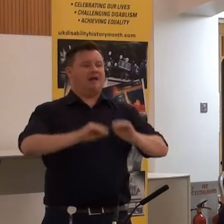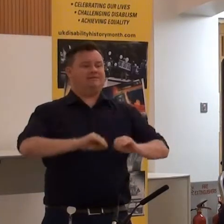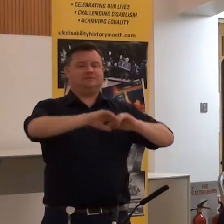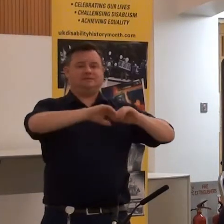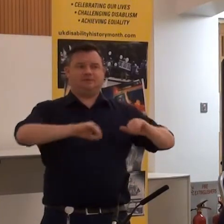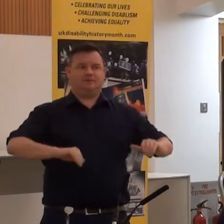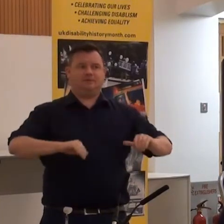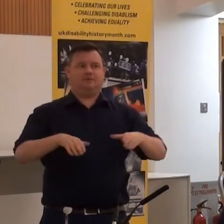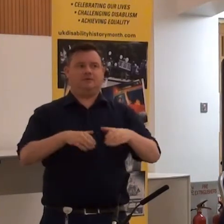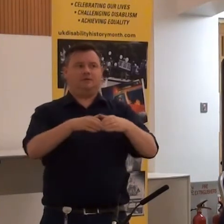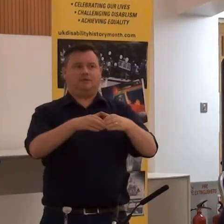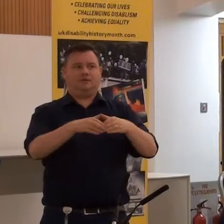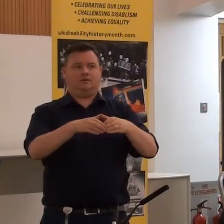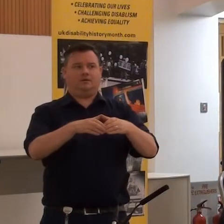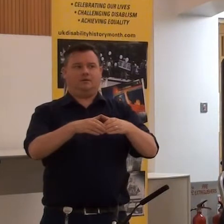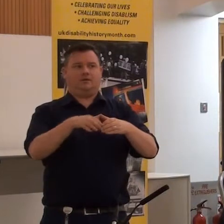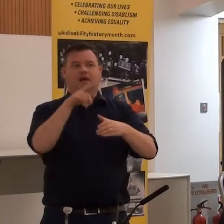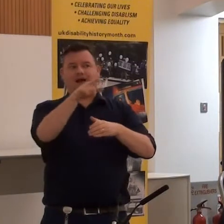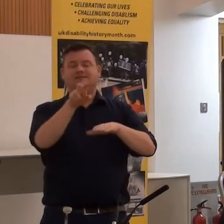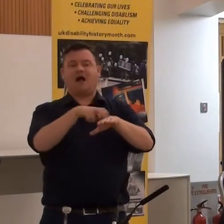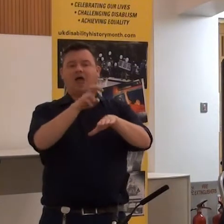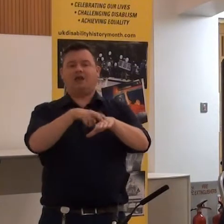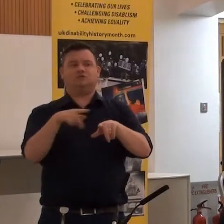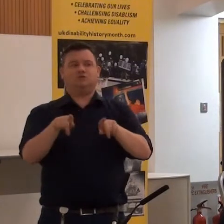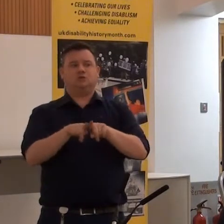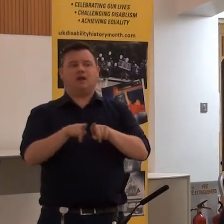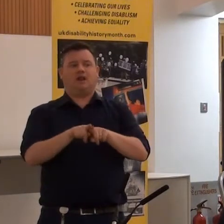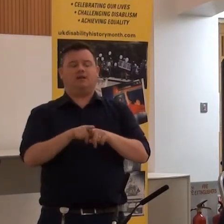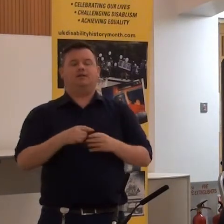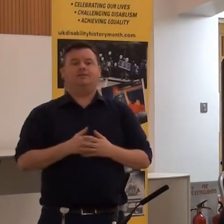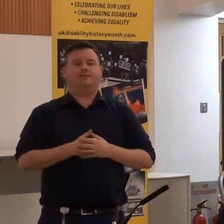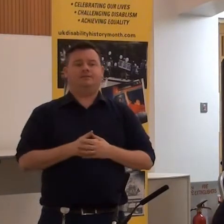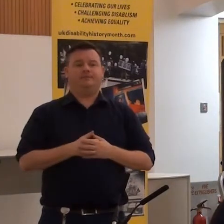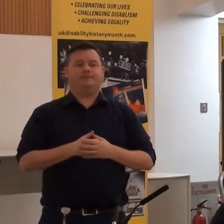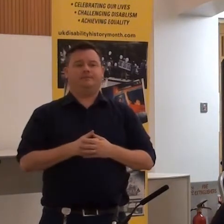the suffragettes in Ireland, absolutely. You know,